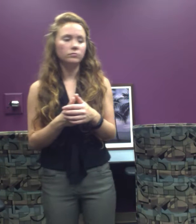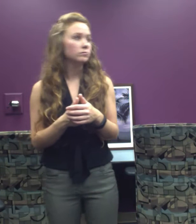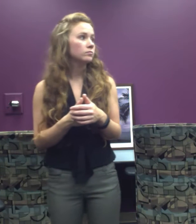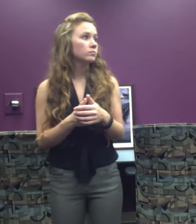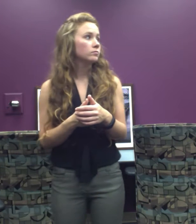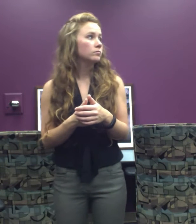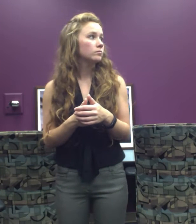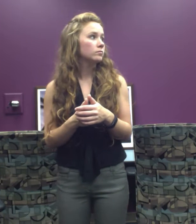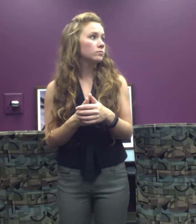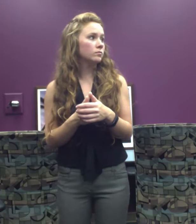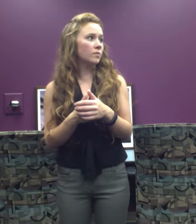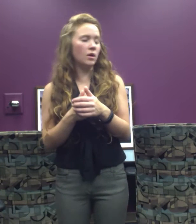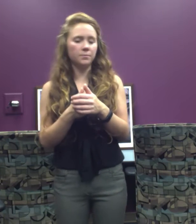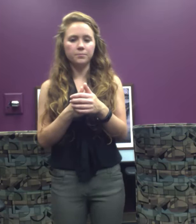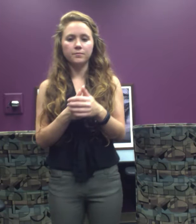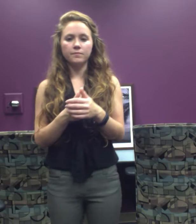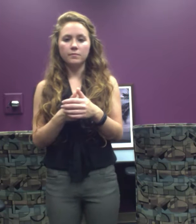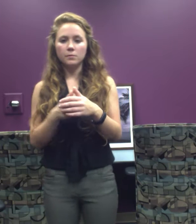then connect the dots.